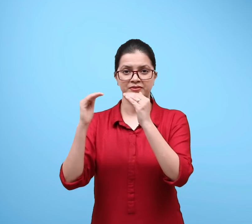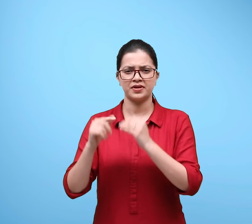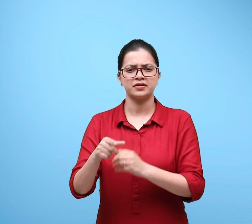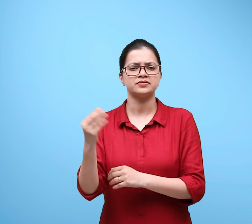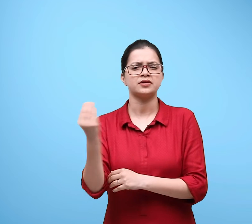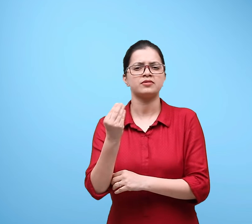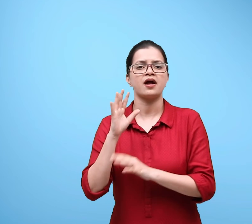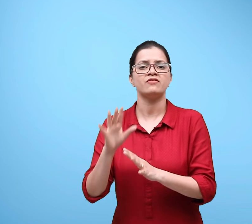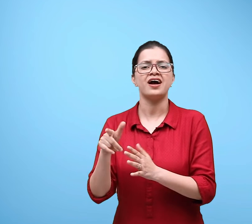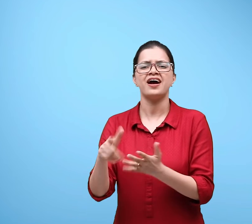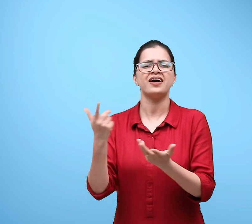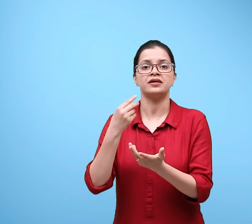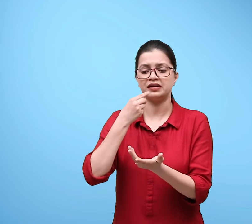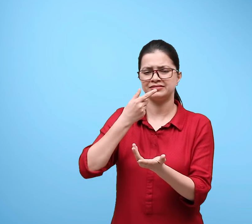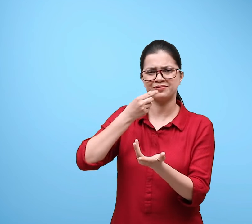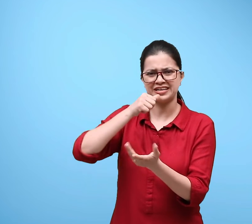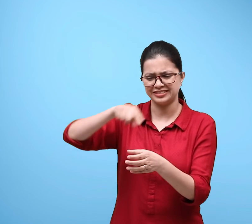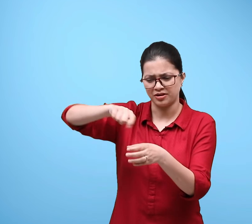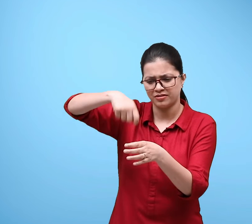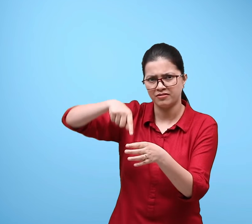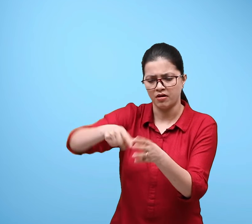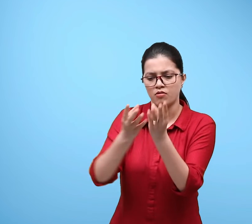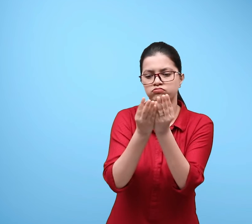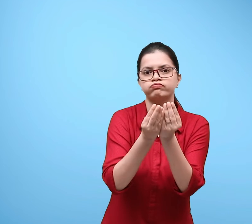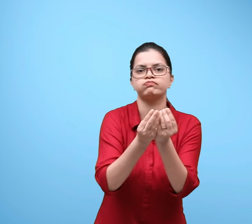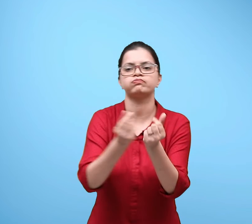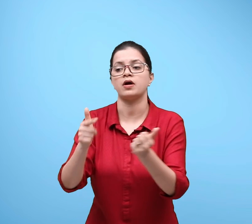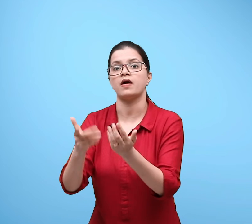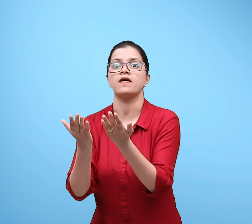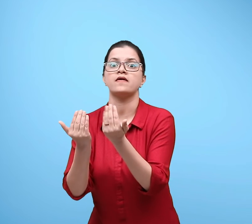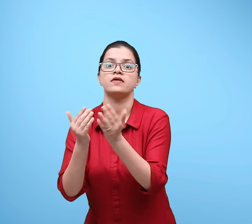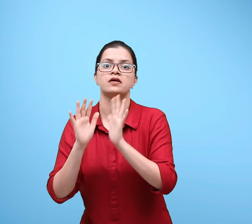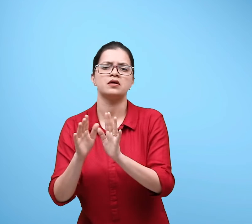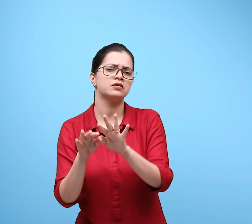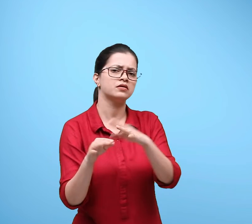Some materials are soluble in water, whereas some others are insoluble.